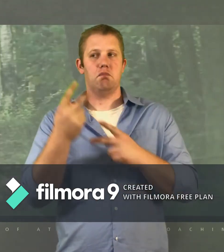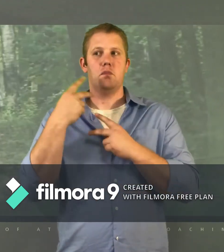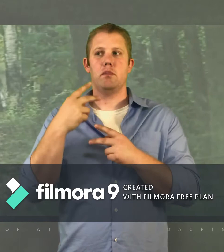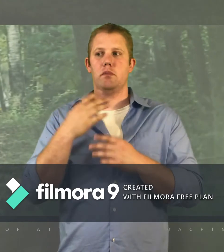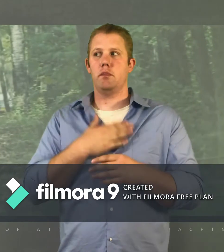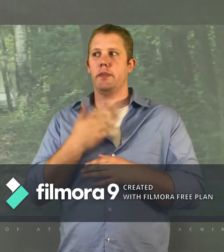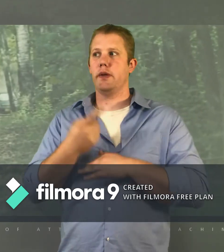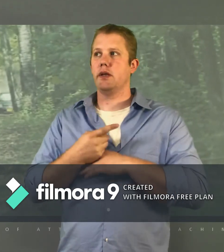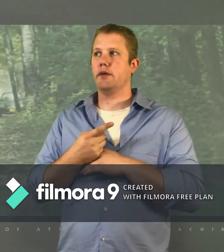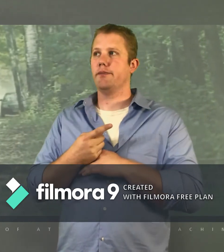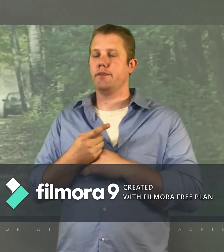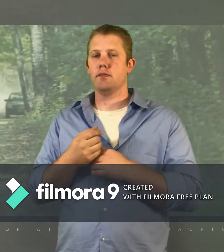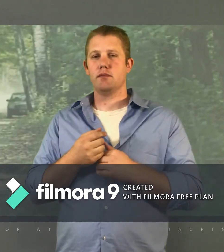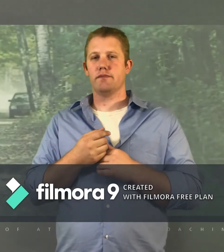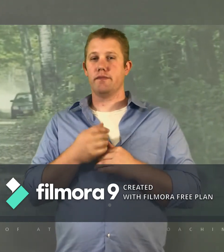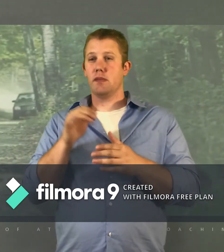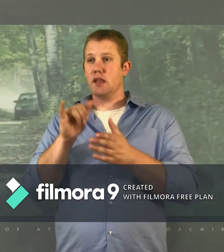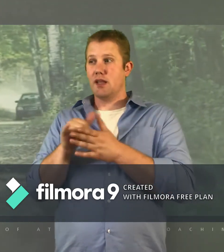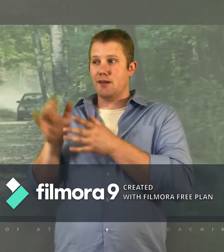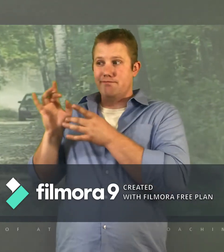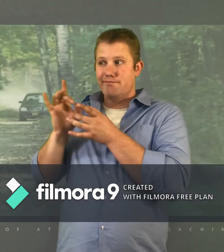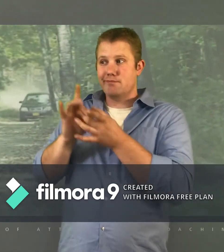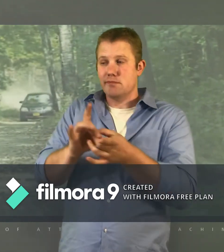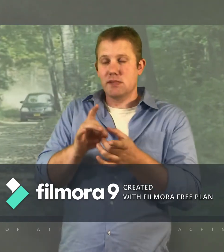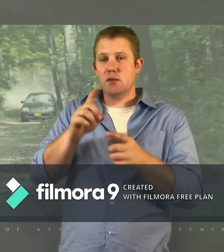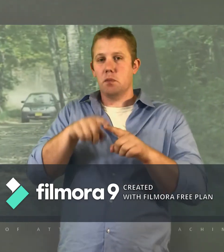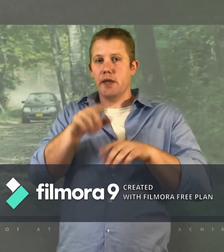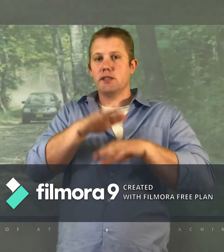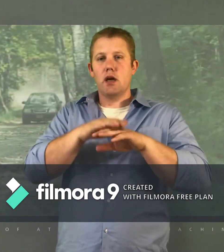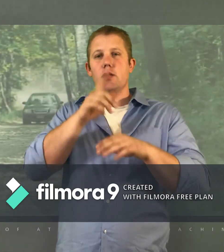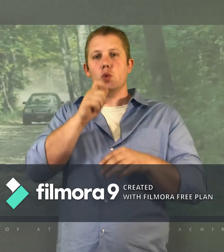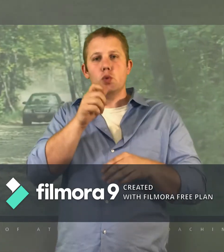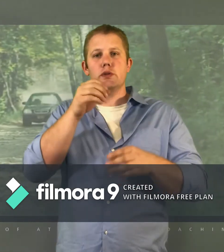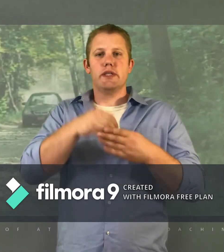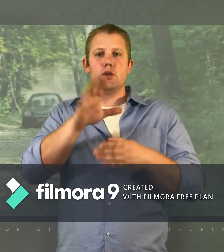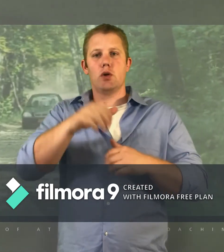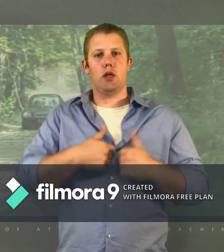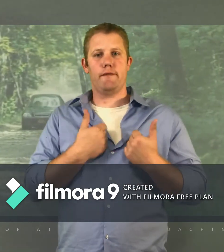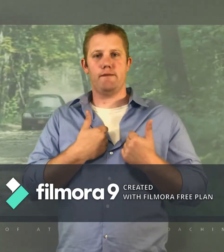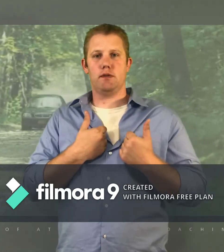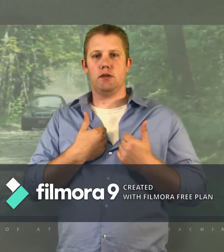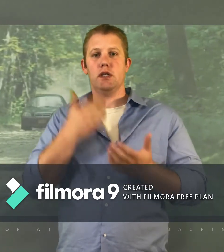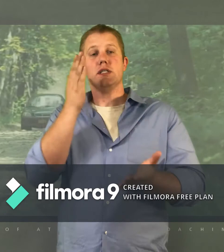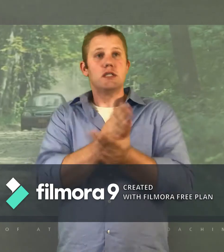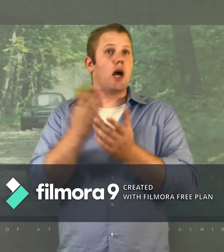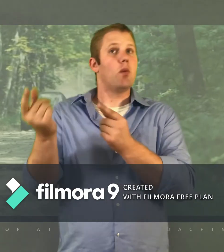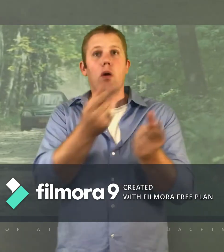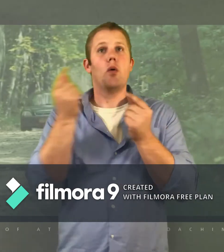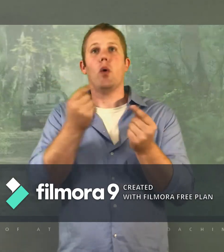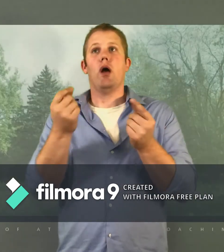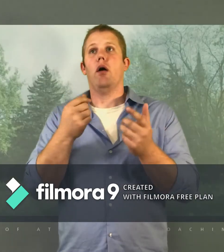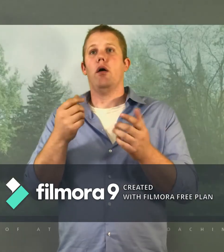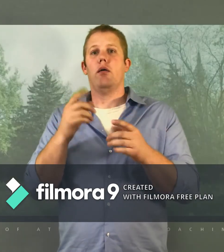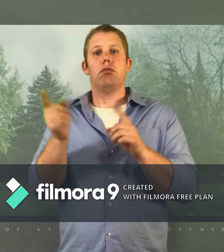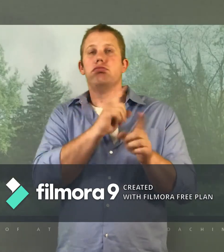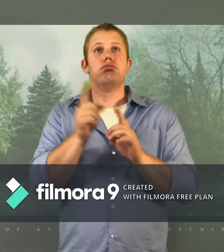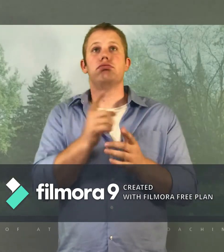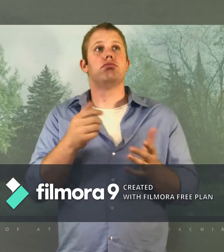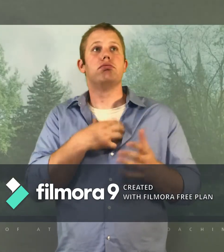are you going to feel about your day? All depends on who you decide to include in your day. Stop